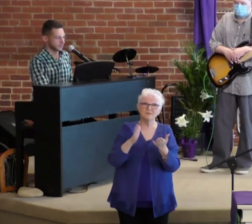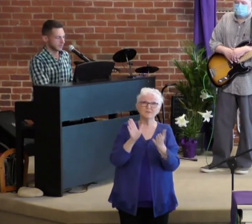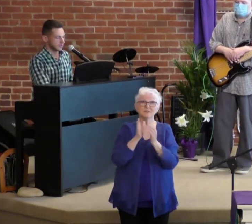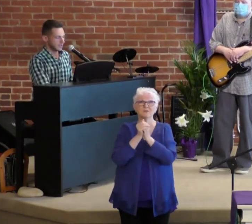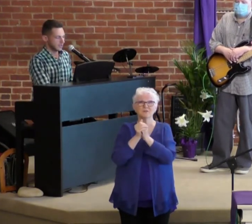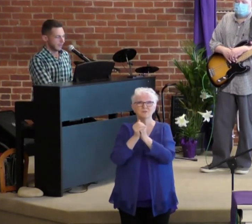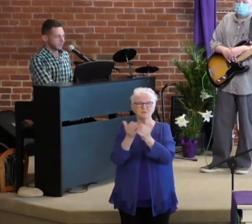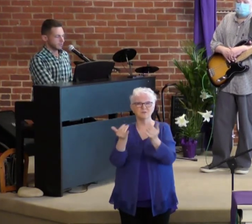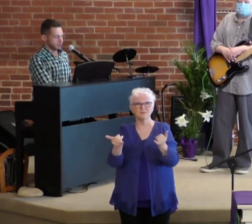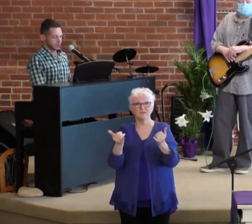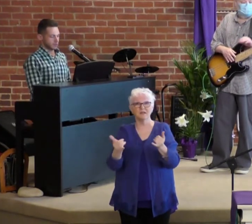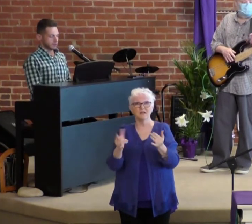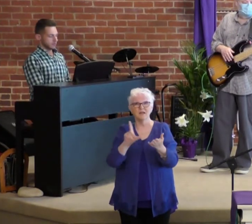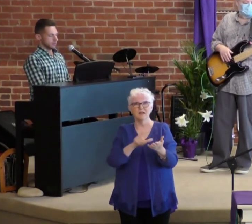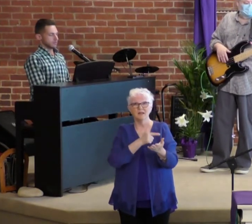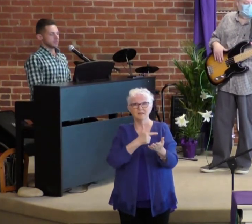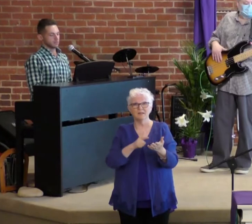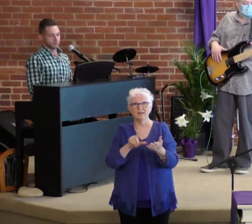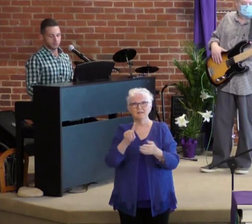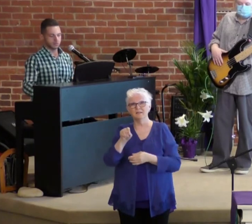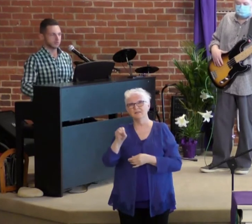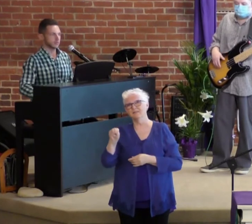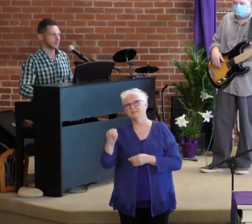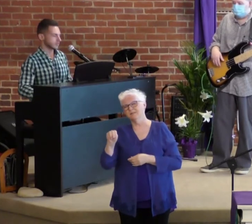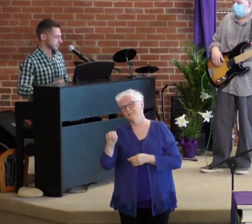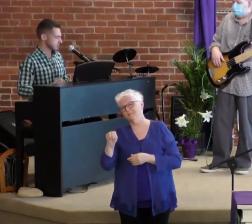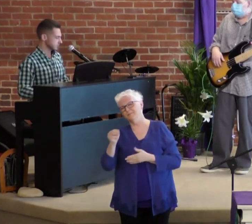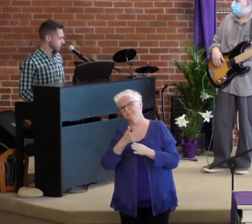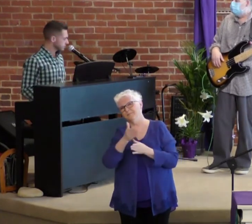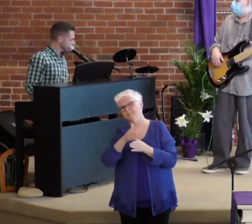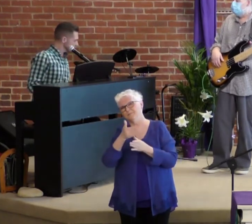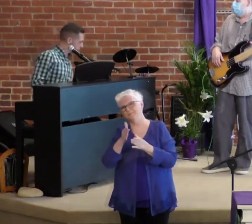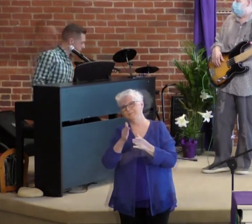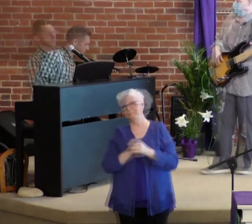now as Landon and Tim share with us, okay?